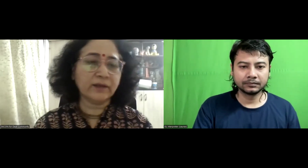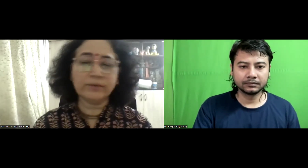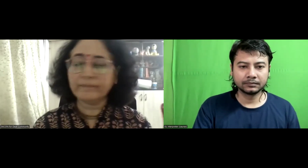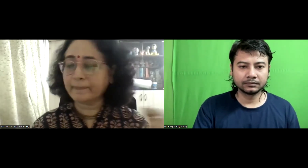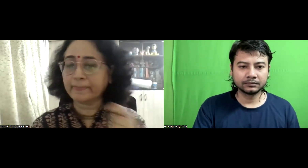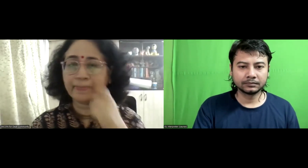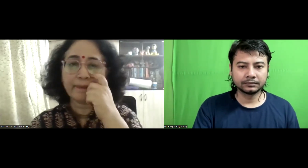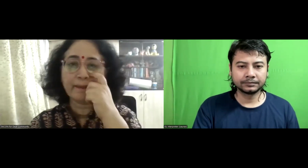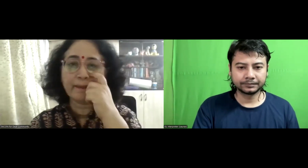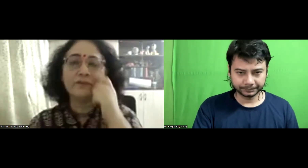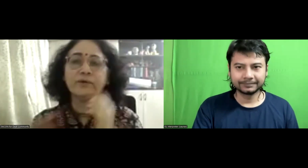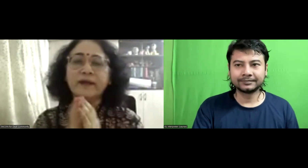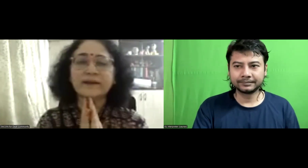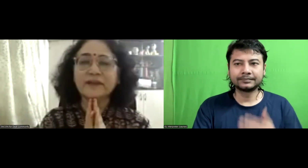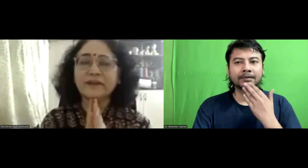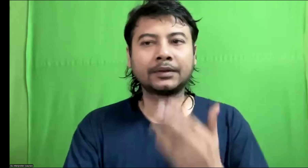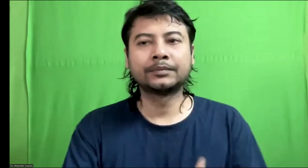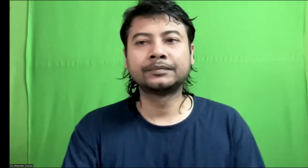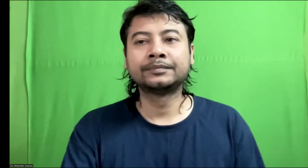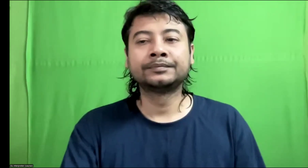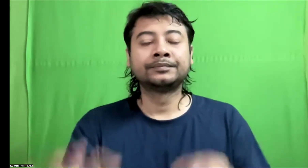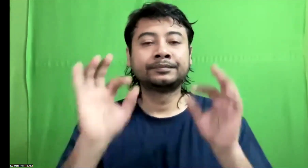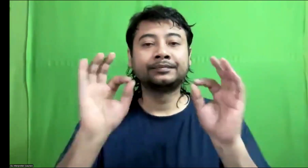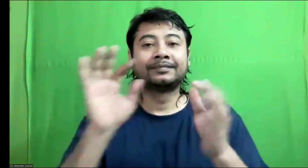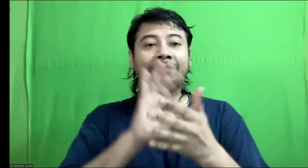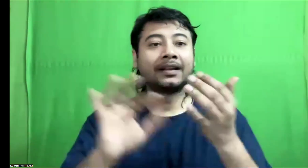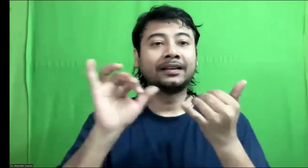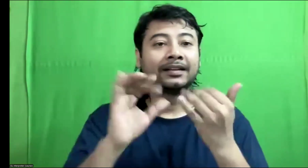Yes, thank you. So, Hare Krishna, everyone.